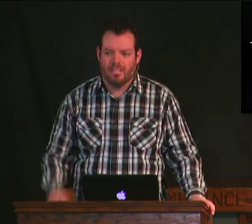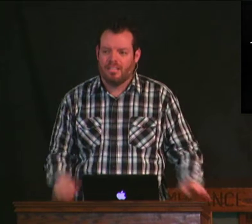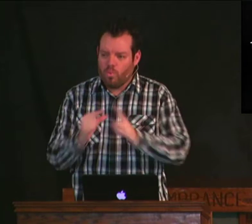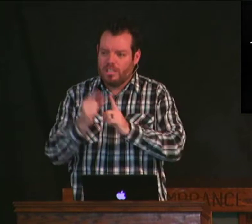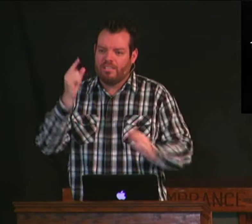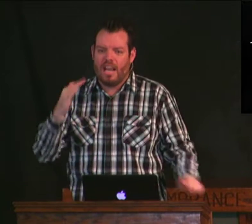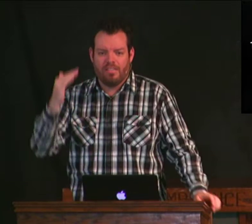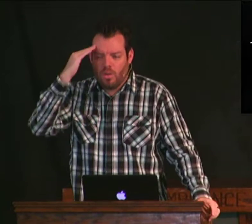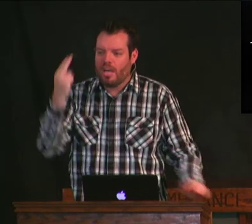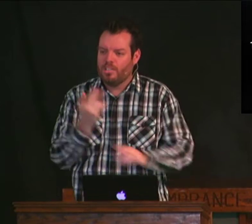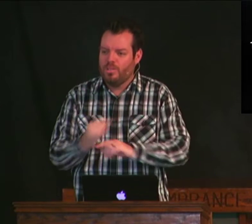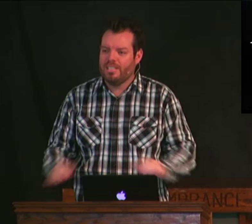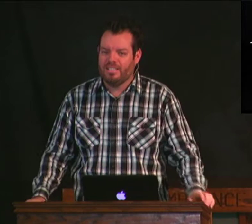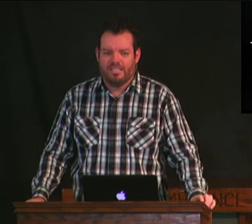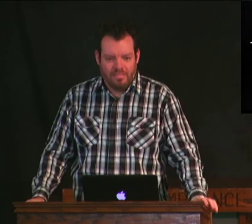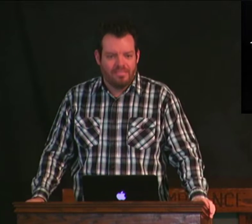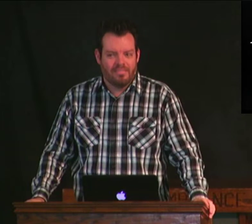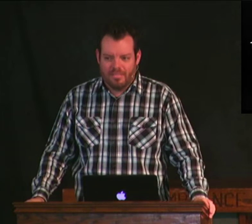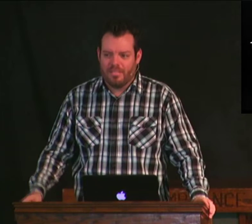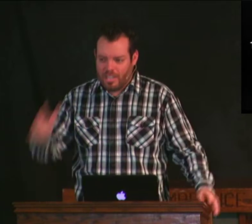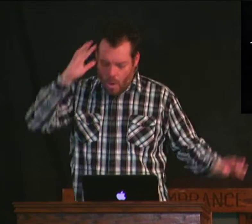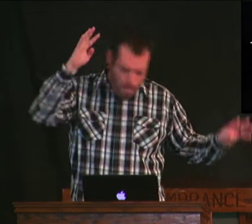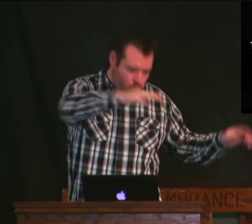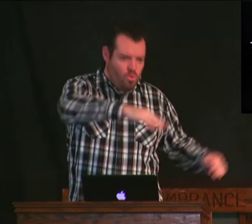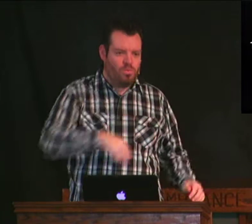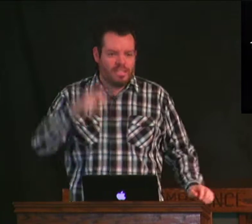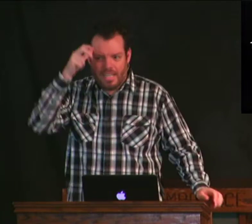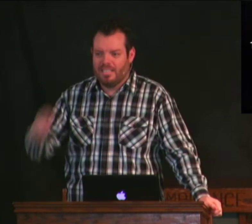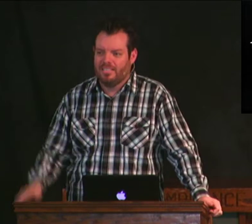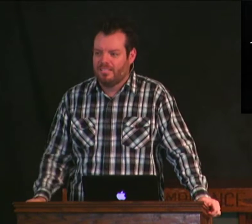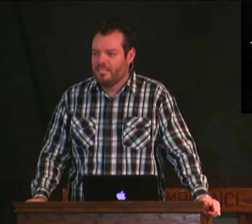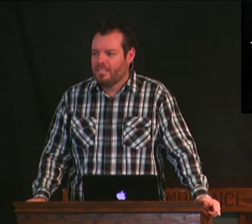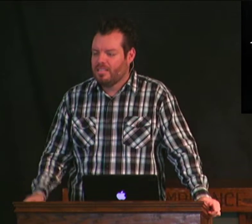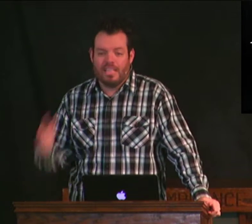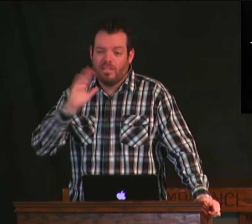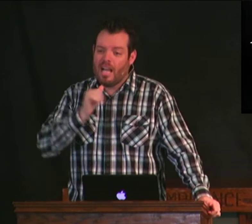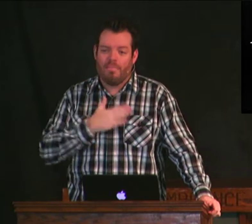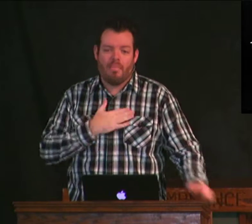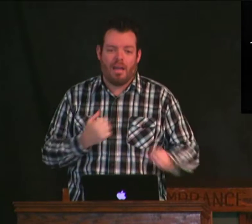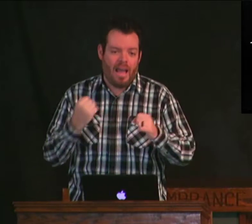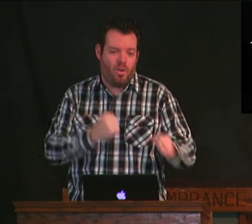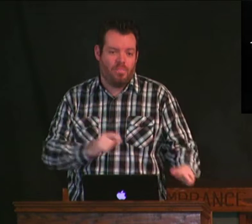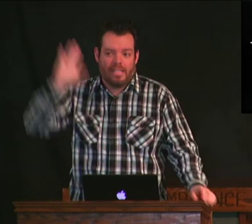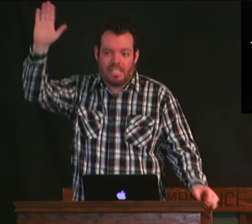The word of God, if you know how to use it, you're going to go boom on Satan. Because I know it's not by my power, but his